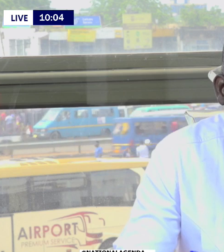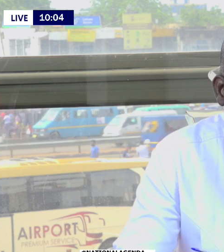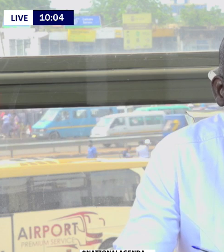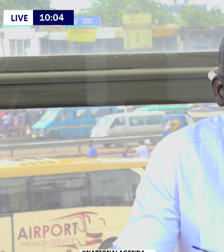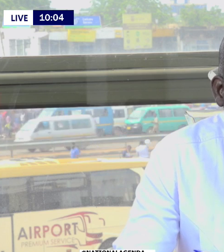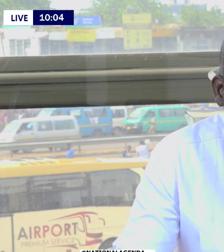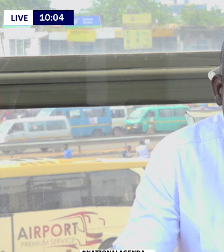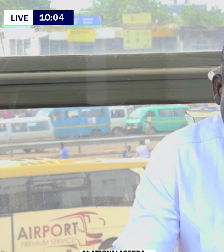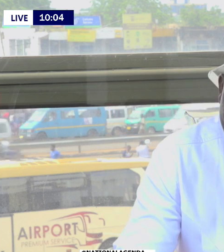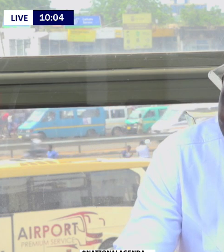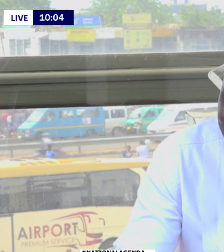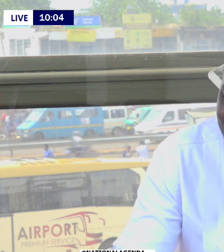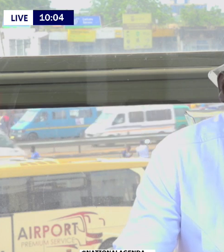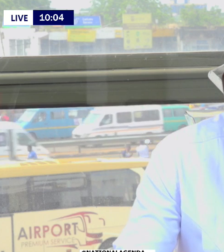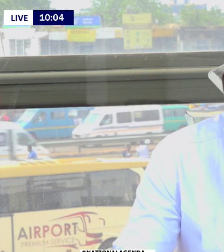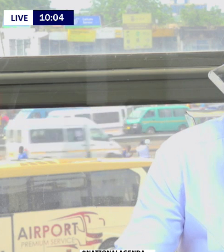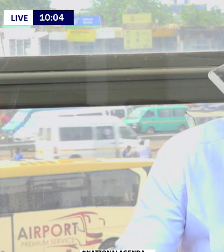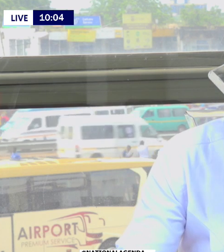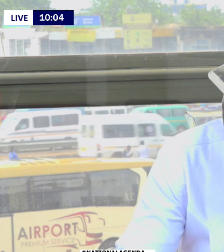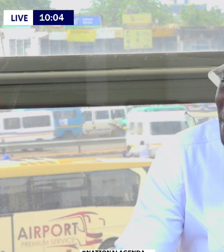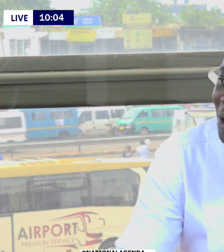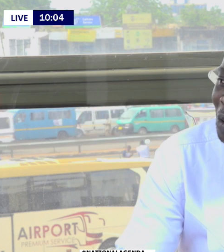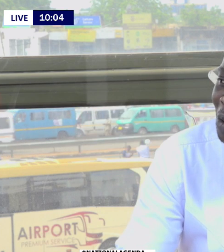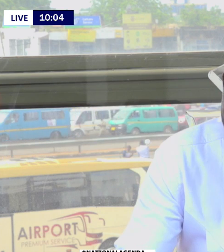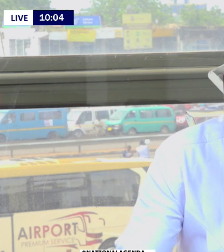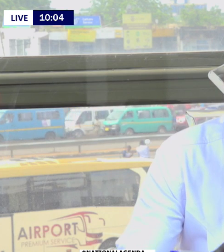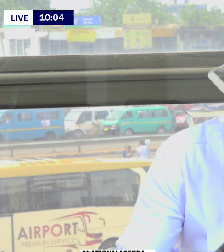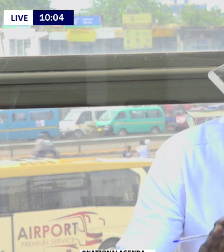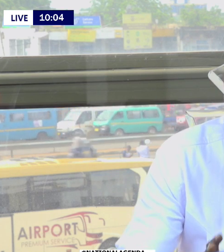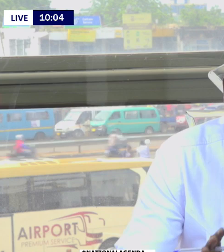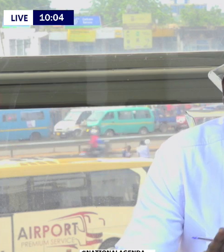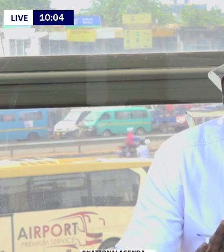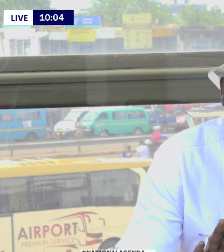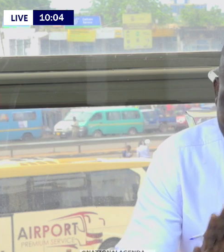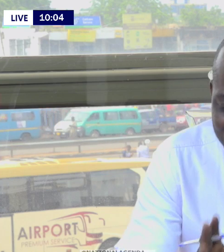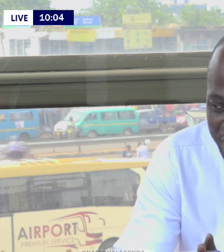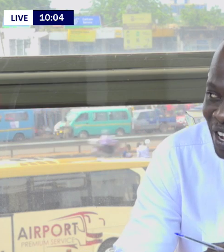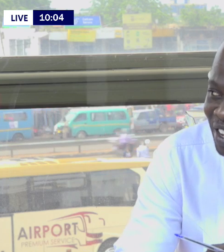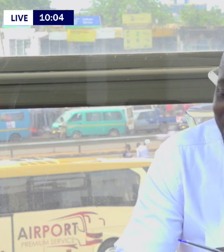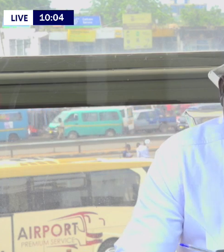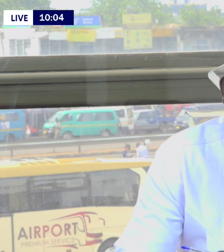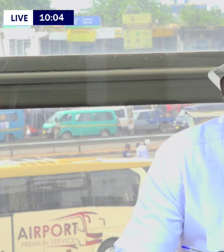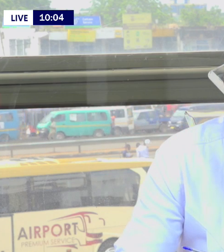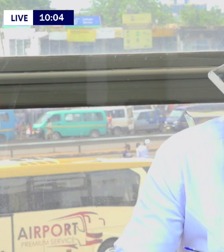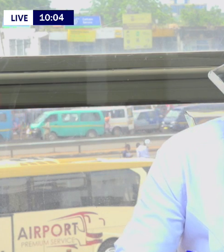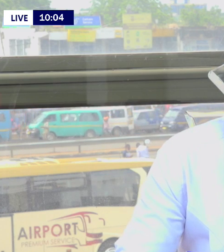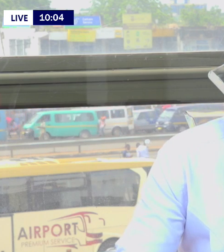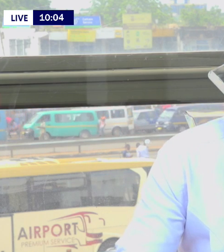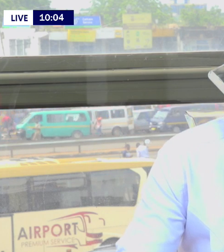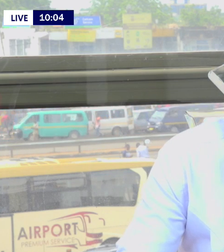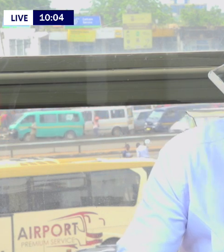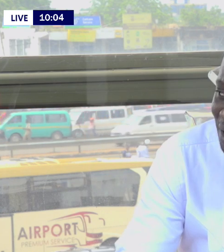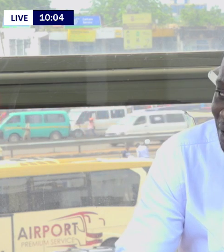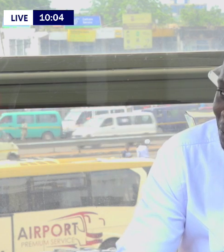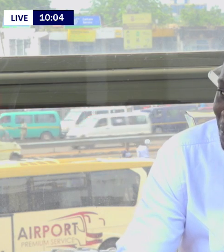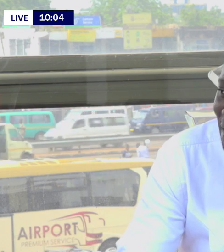ase em sa hanum no upa information papa upa ni ama papa tie hweye mframu a utati